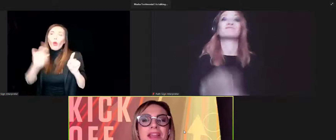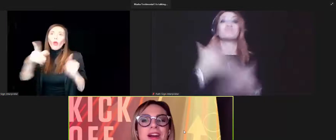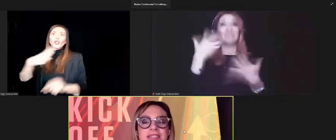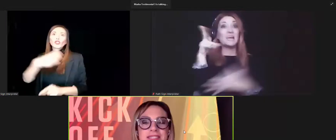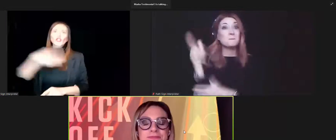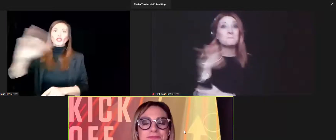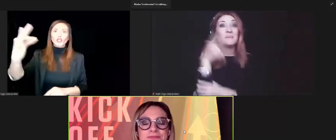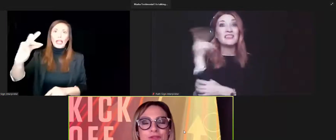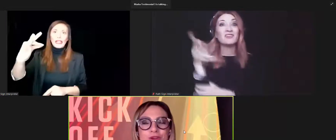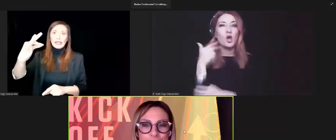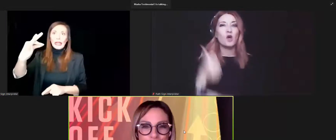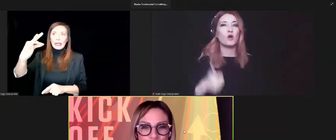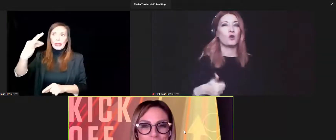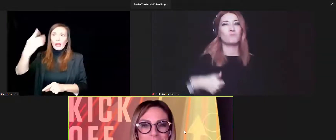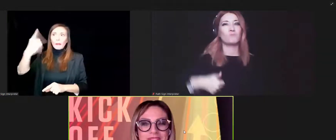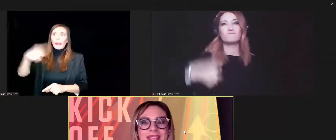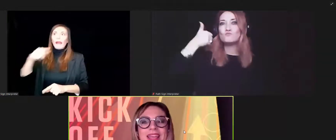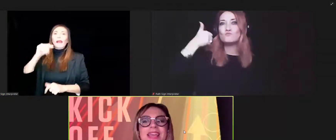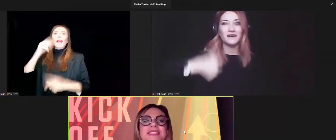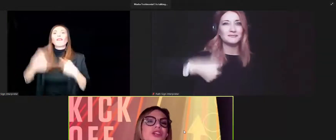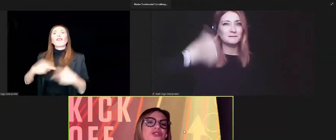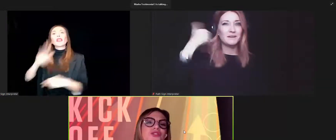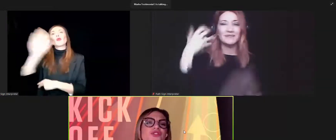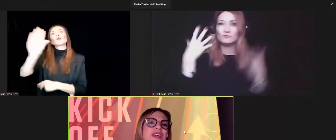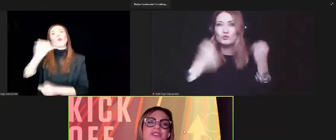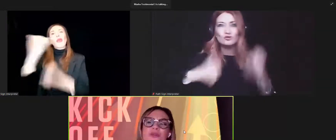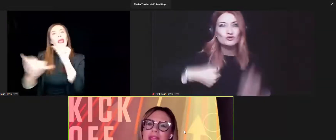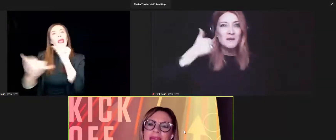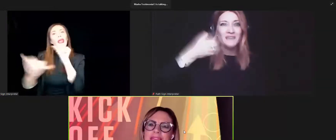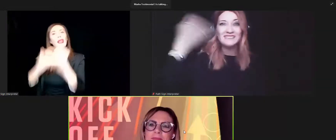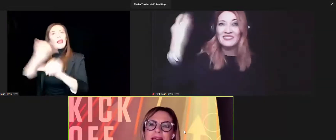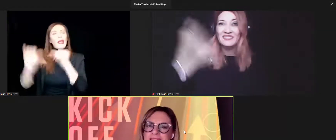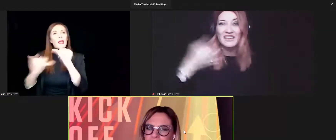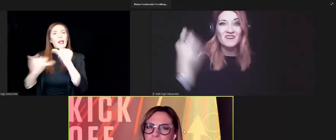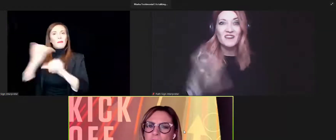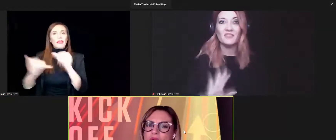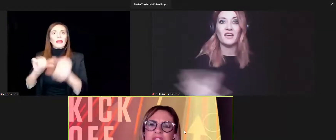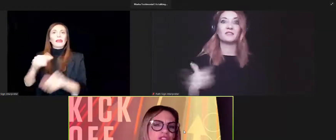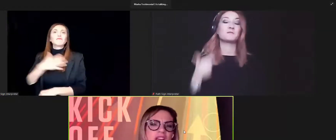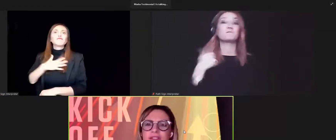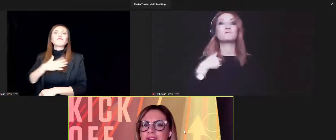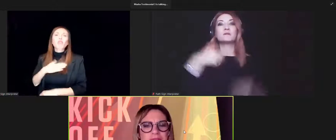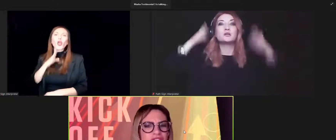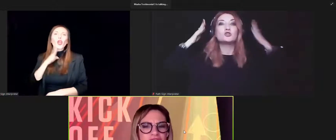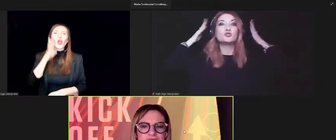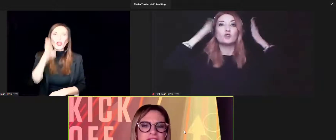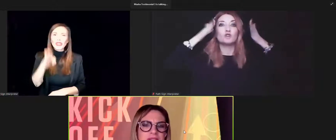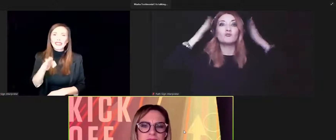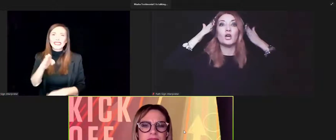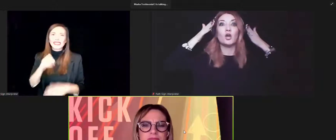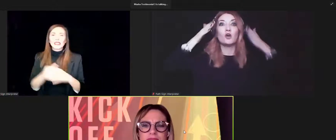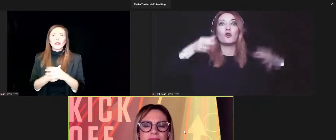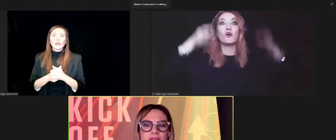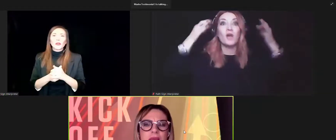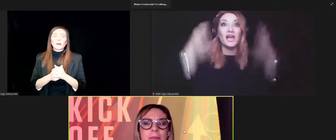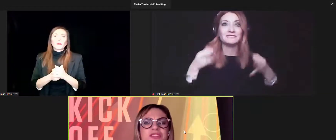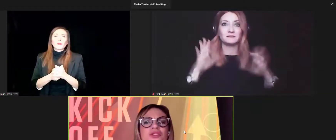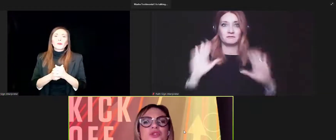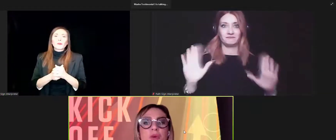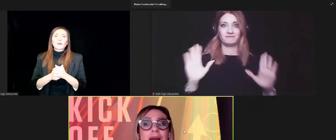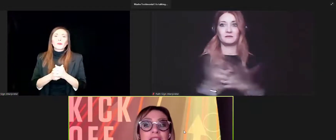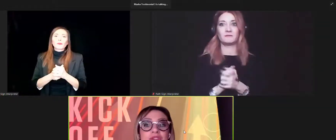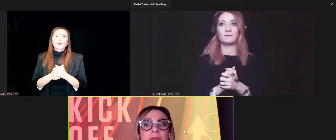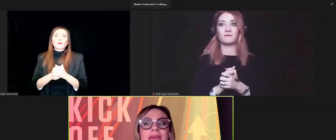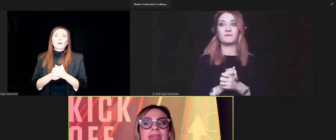My advice for you is not to just create passive posts sharing pictures, but